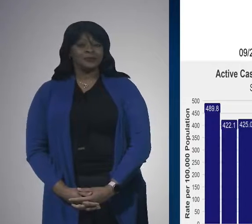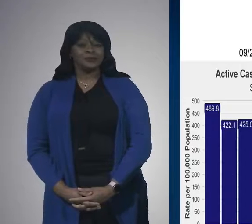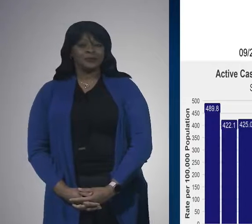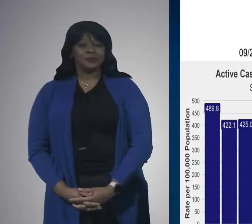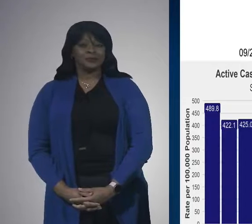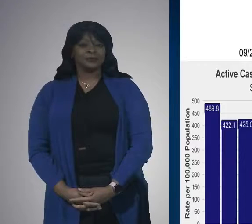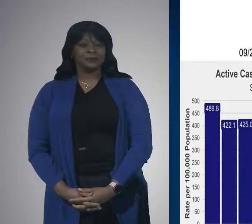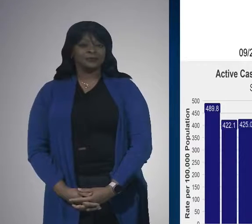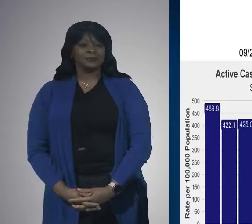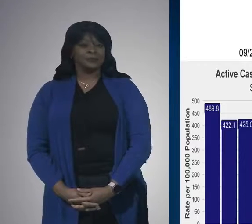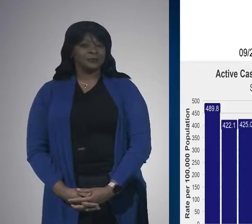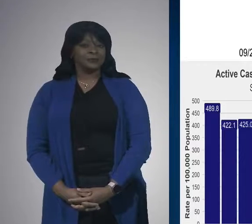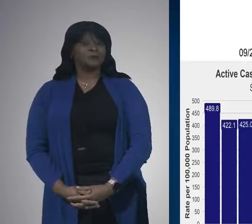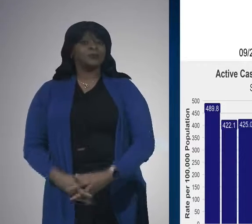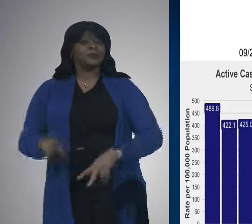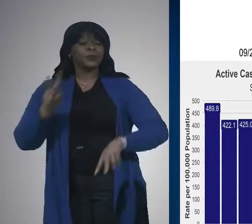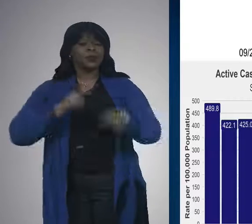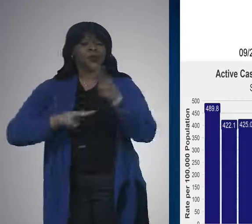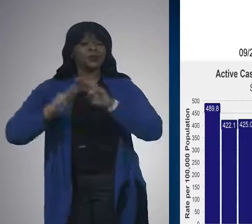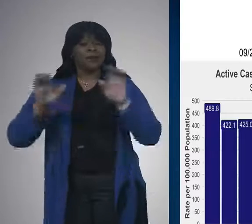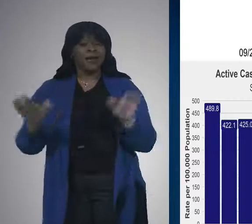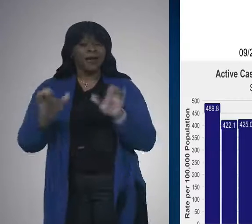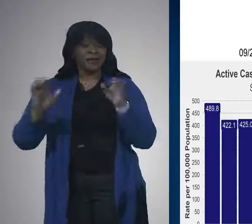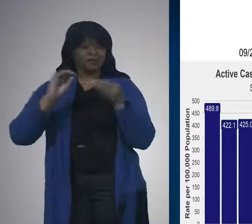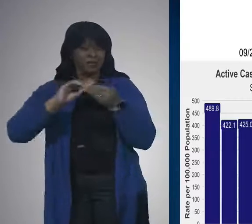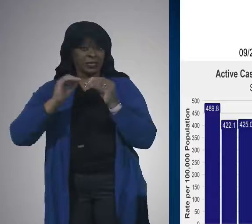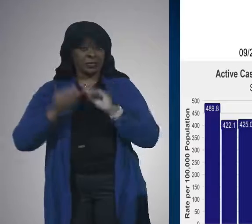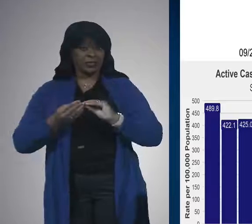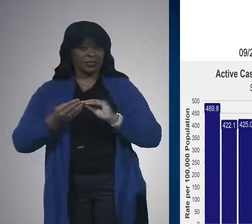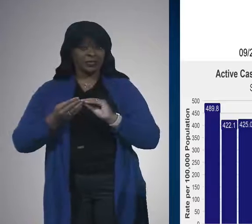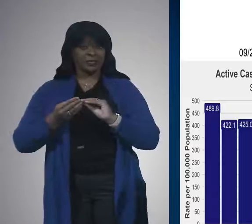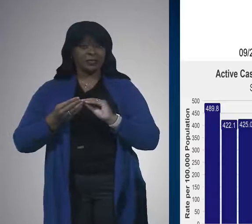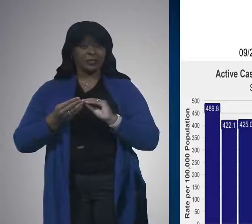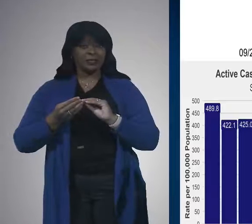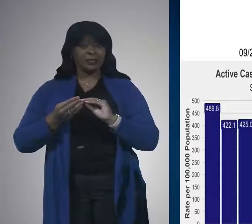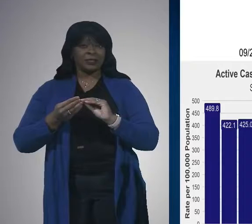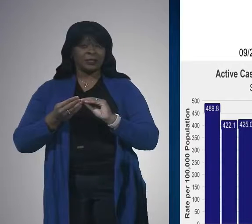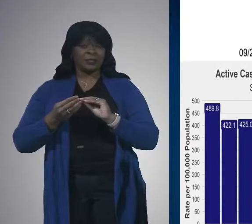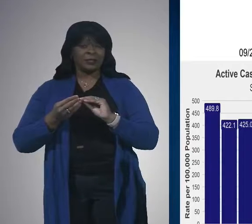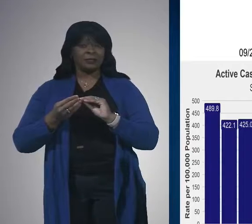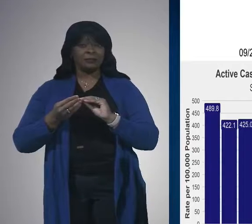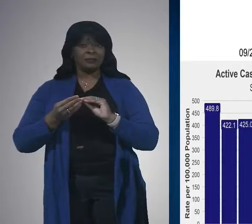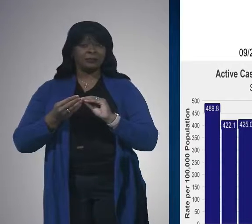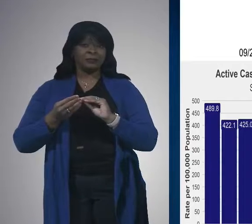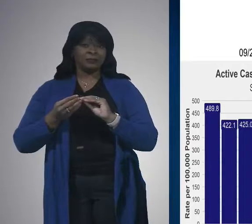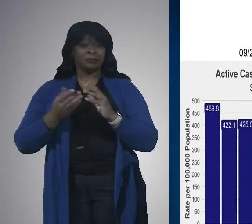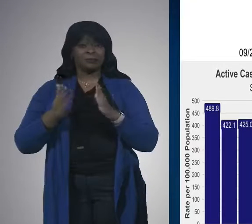When we look at our active cases by